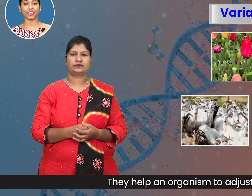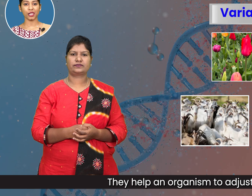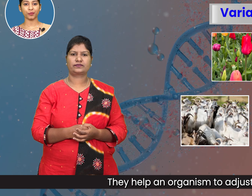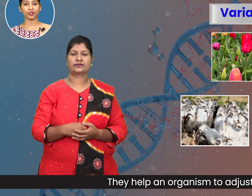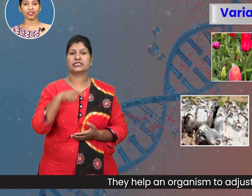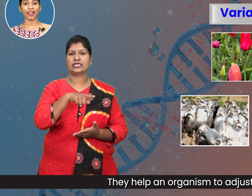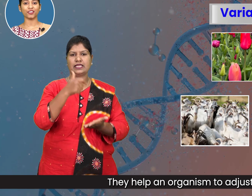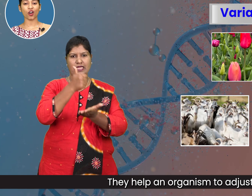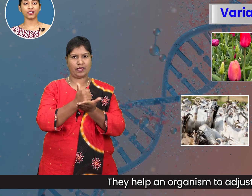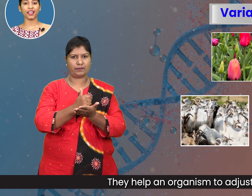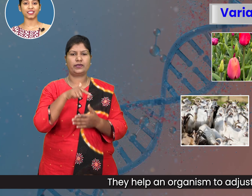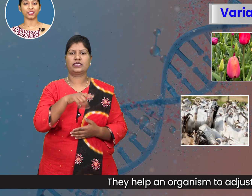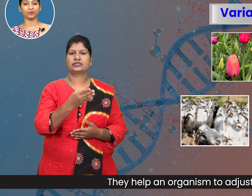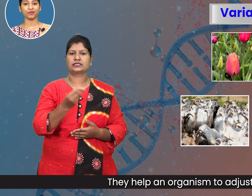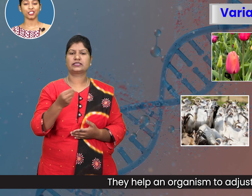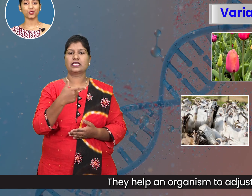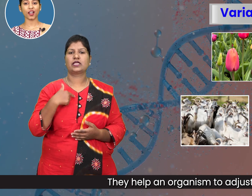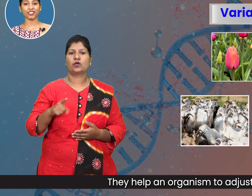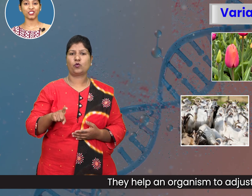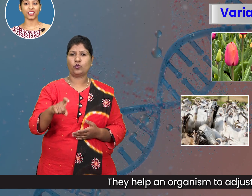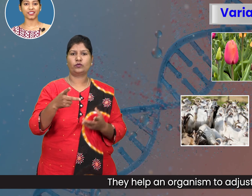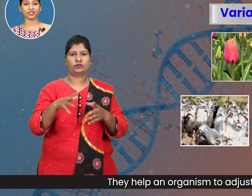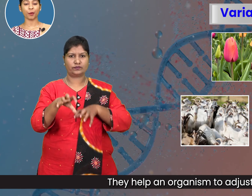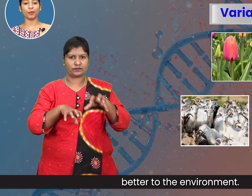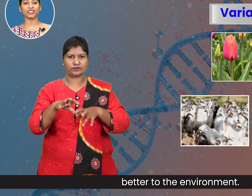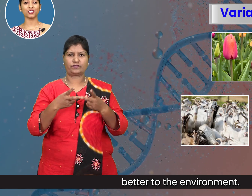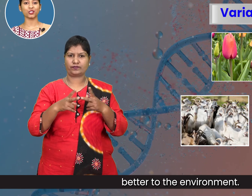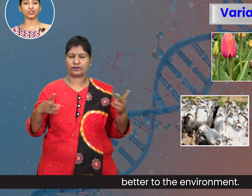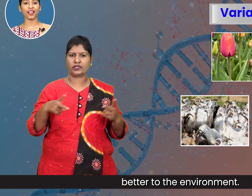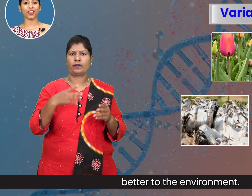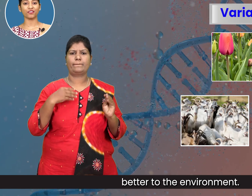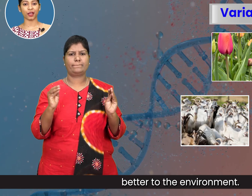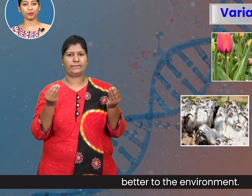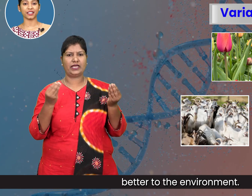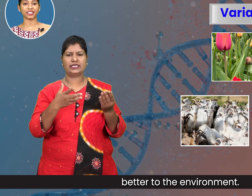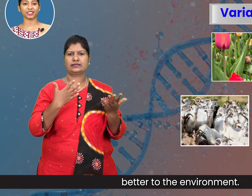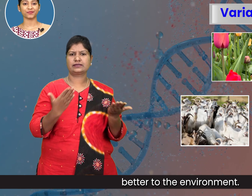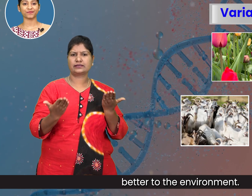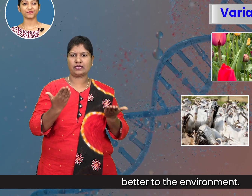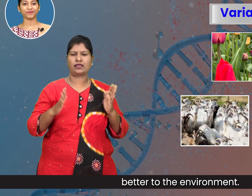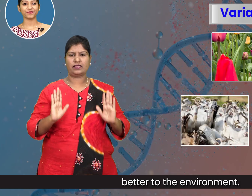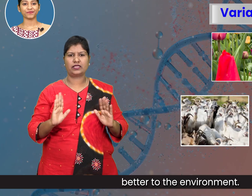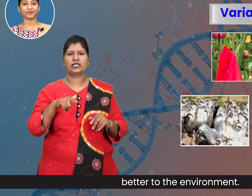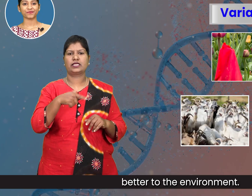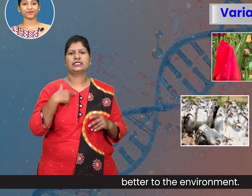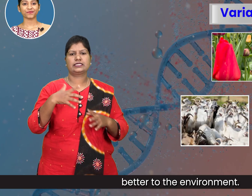They help an organism to adjust better to the environment.